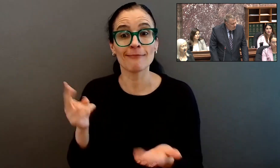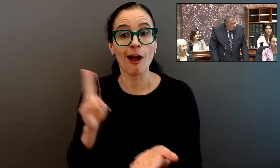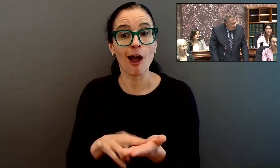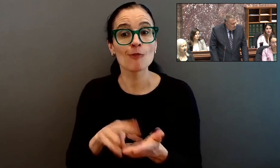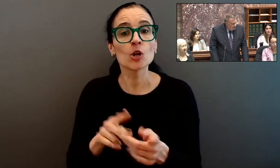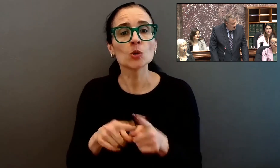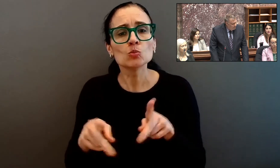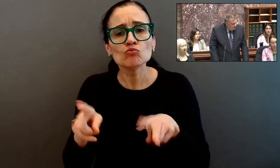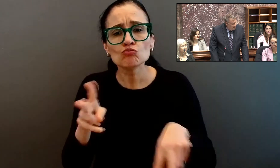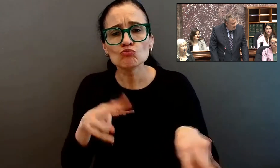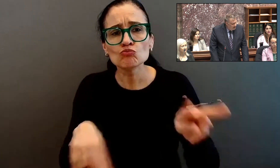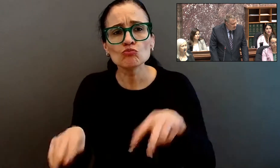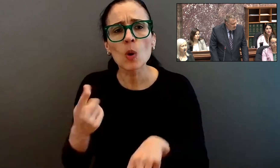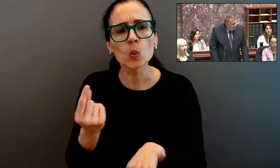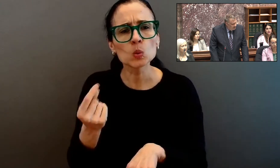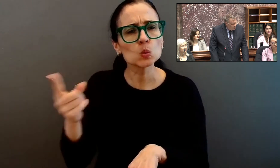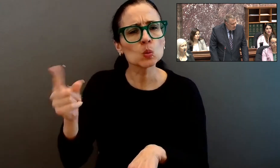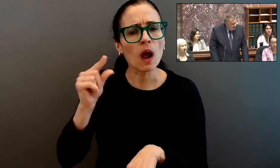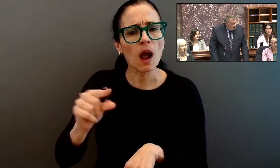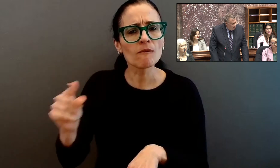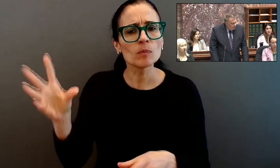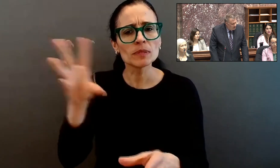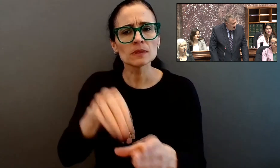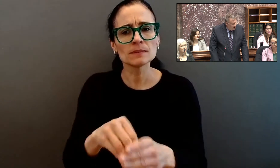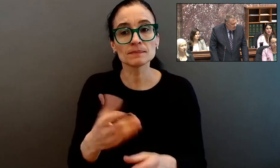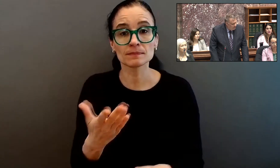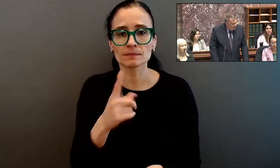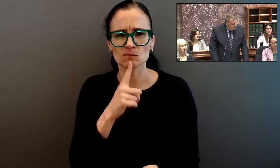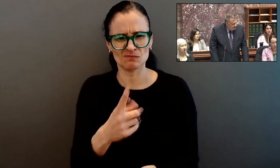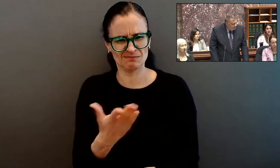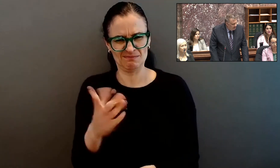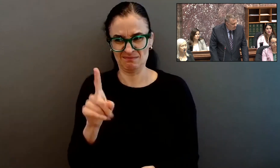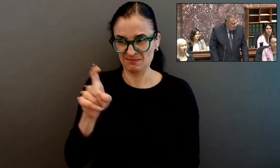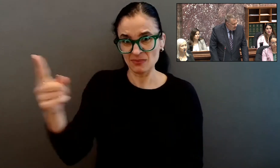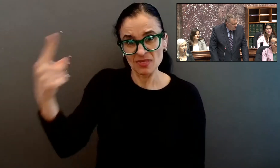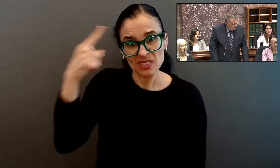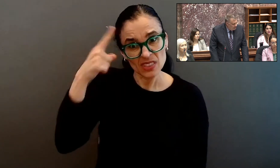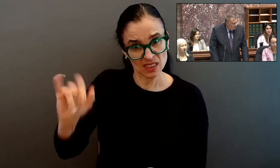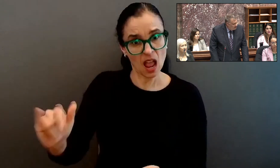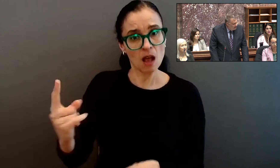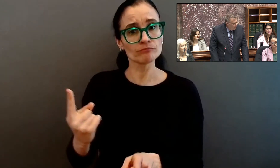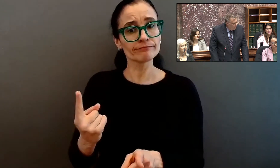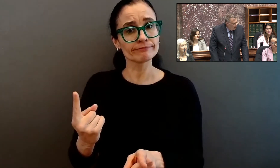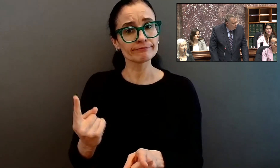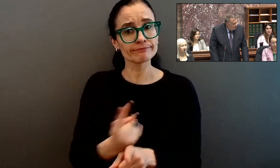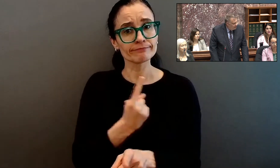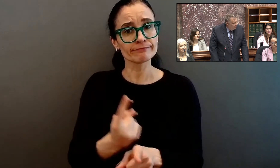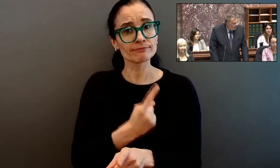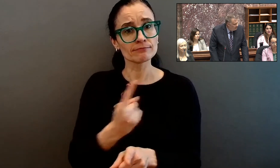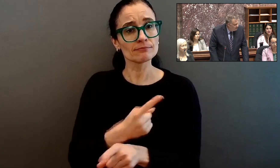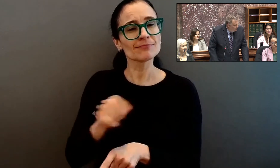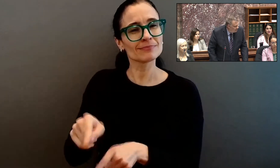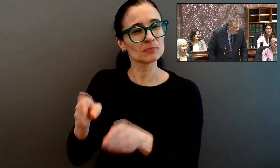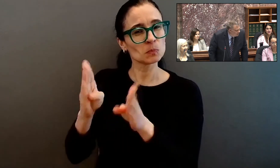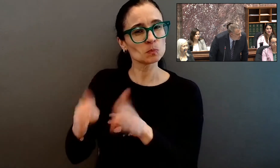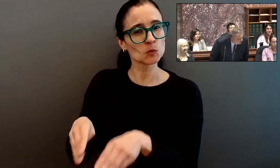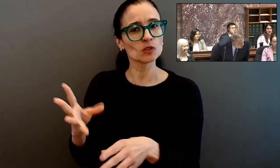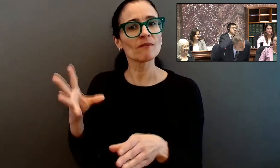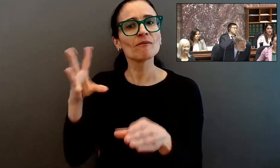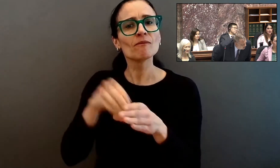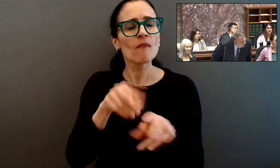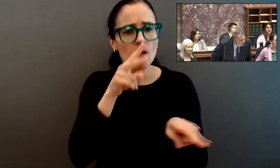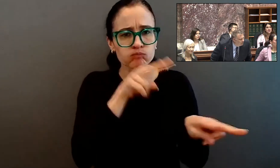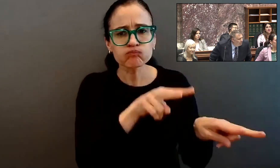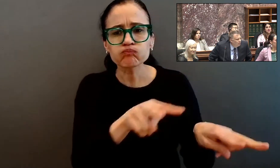should be reviewing nonprofit agencies while actually working out of office space provided by those same nonprofit agencies?